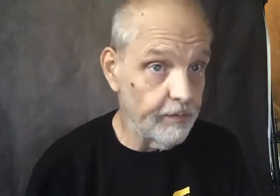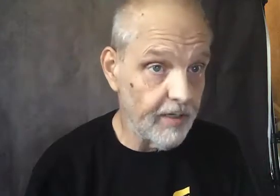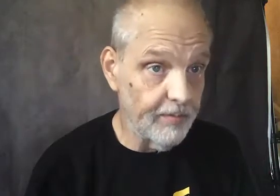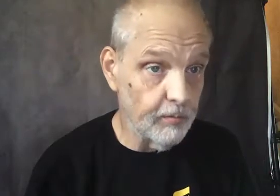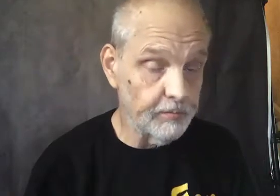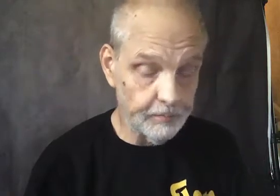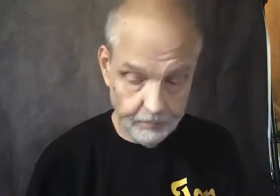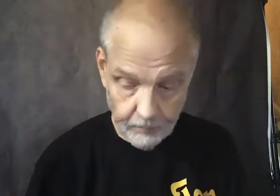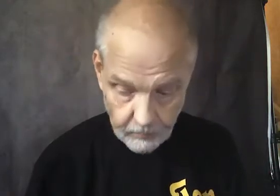deaf people.